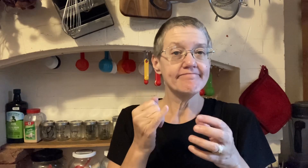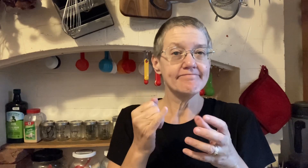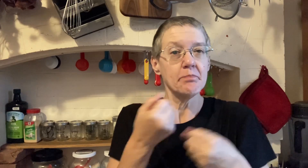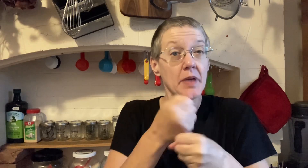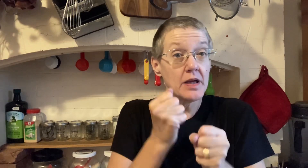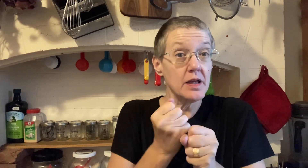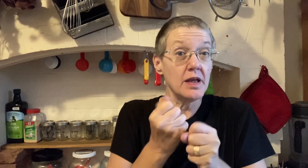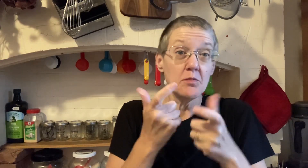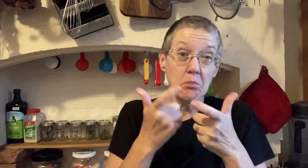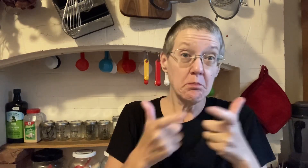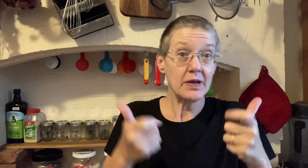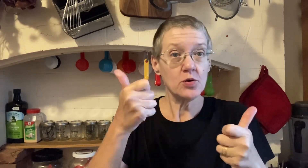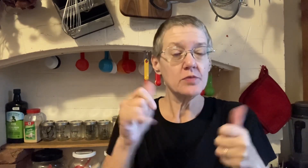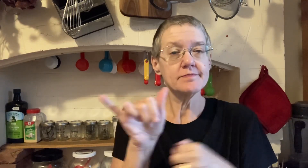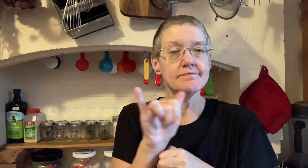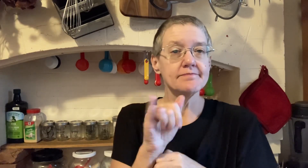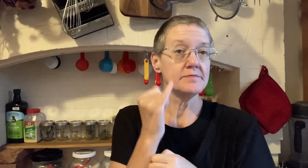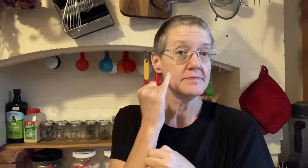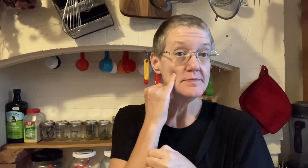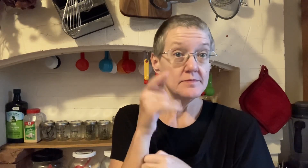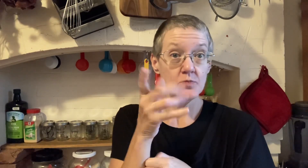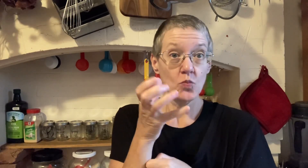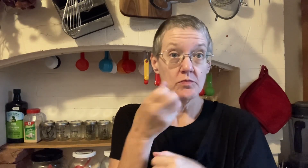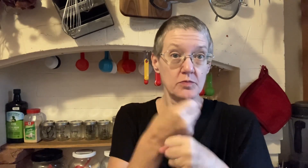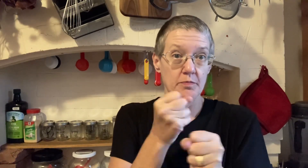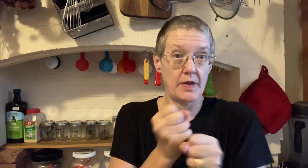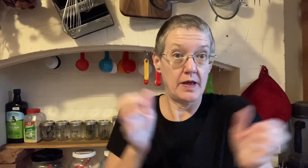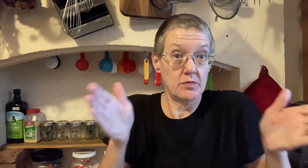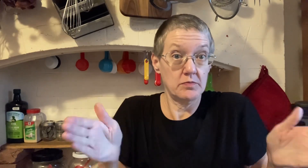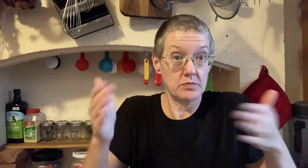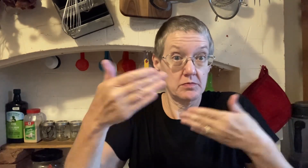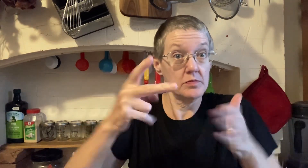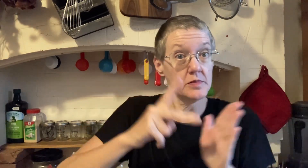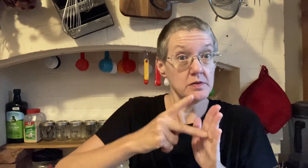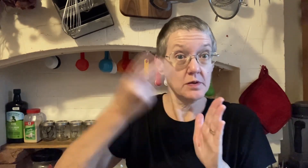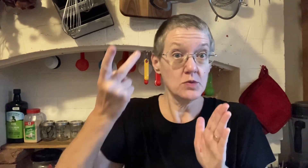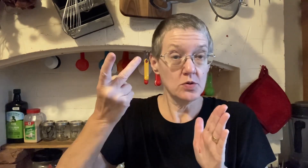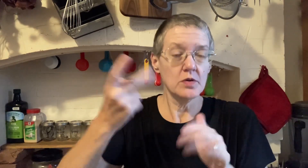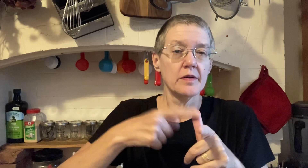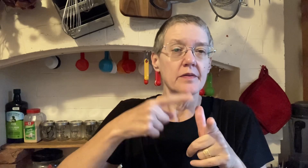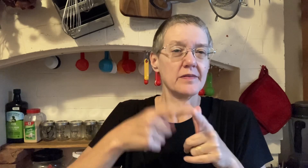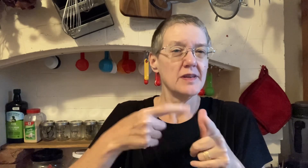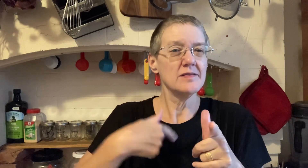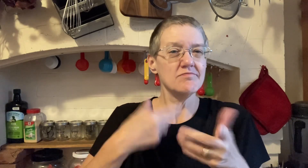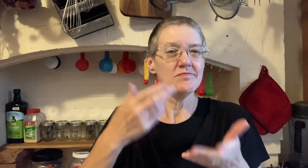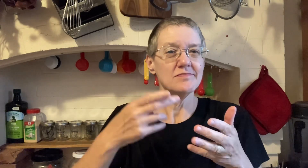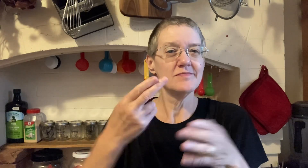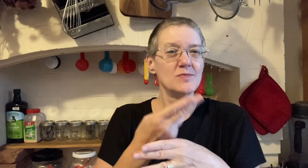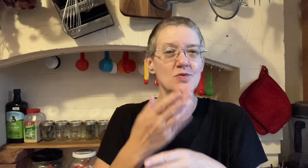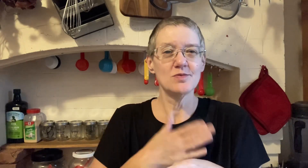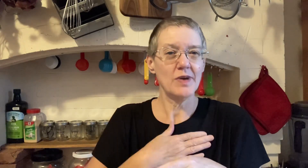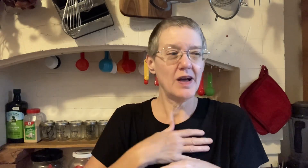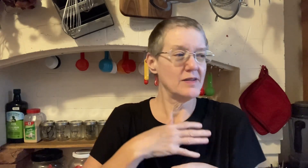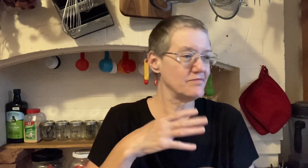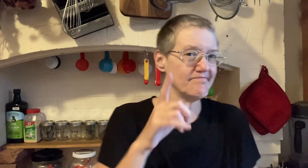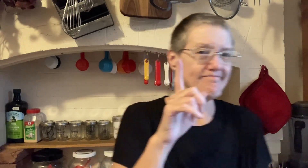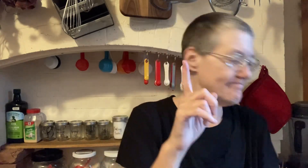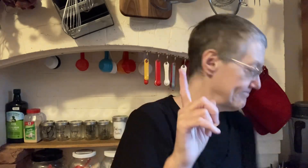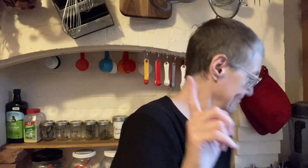It whipped up easily. If I was making a bigger batch, like if you wanted to make a whole cheesecake, like a double recipe, I might